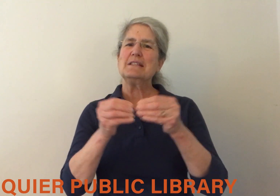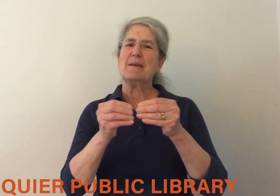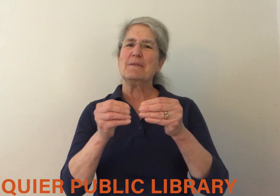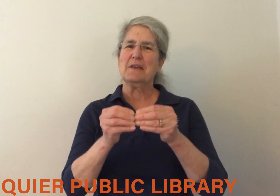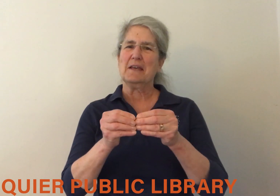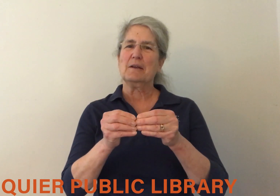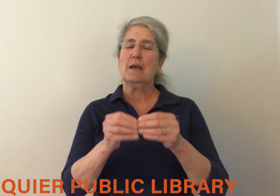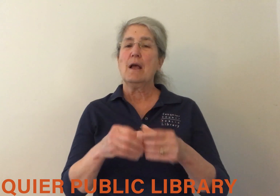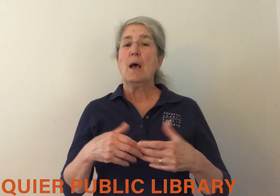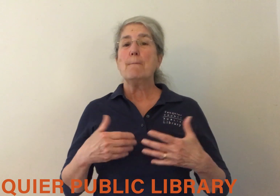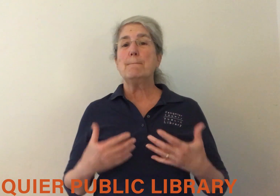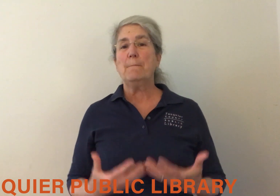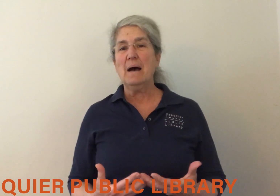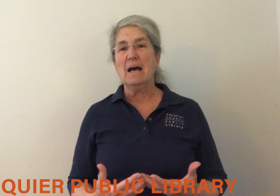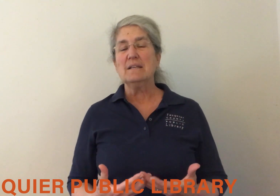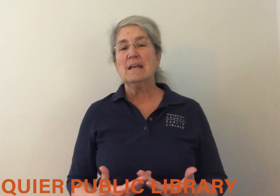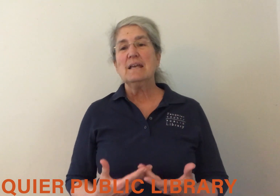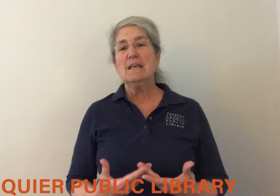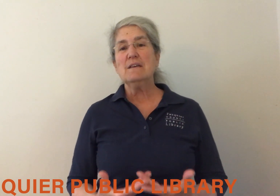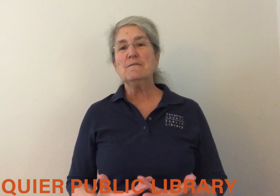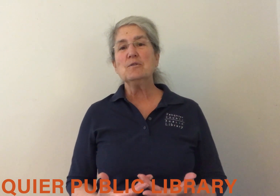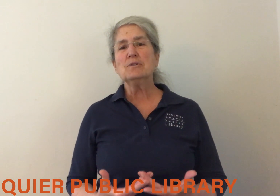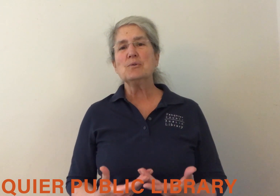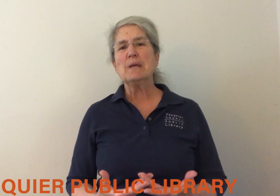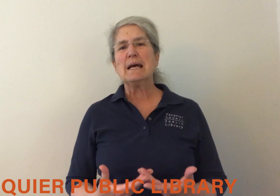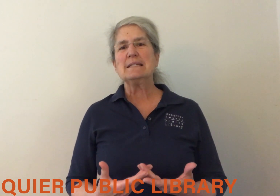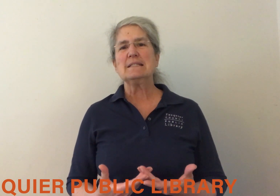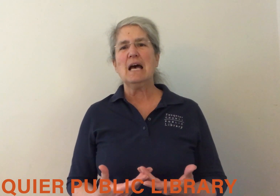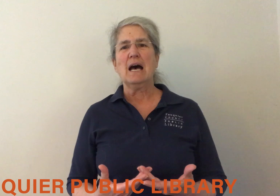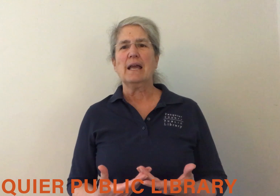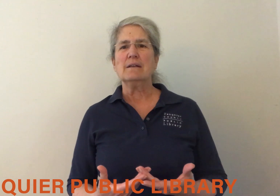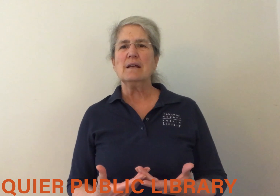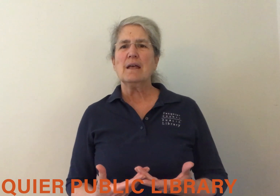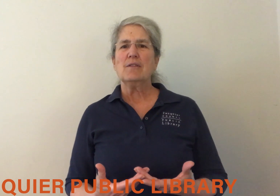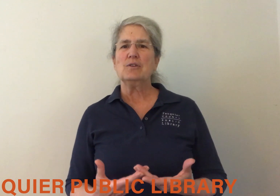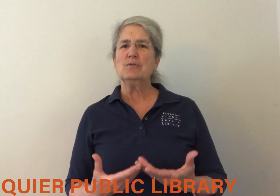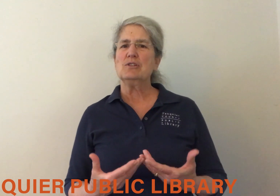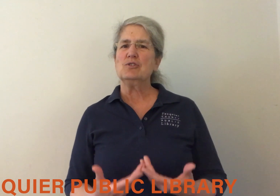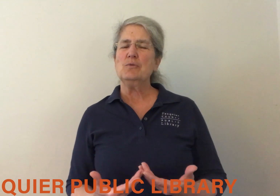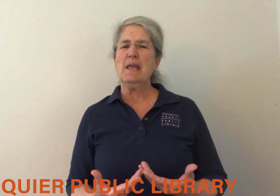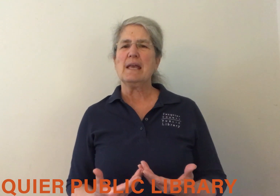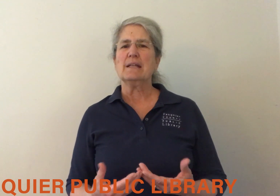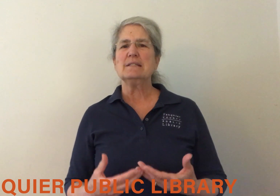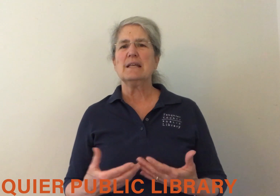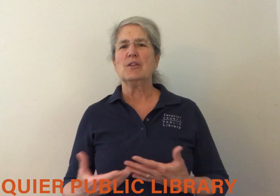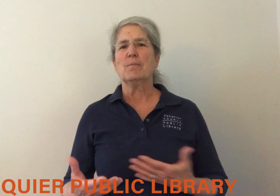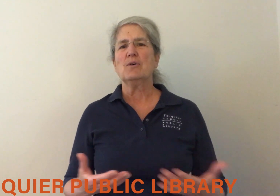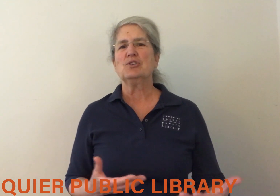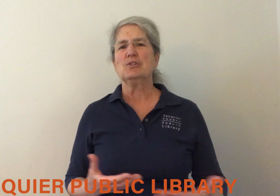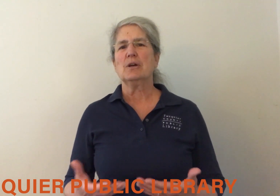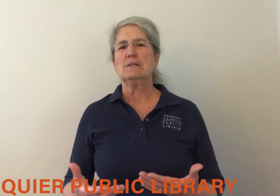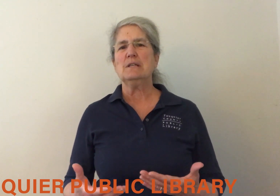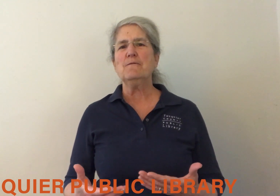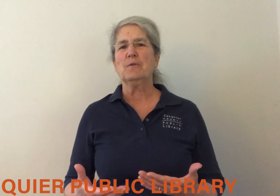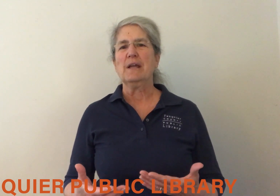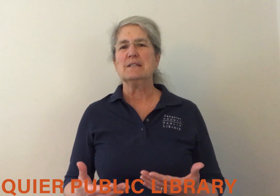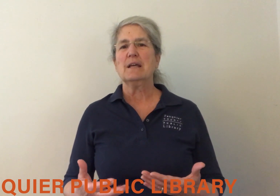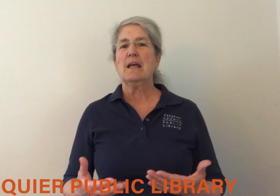same thing. But if you're doing a sign that uses two hands and their motions are different,